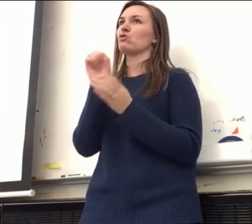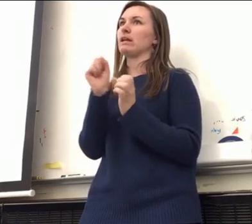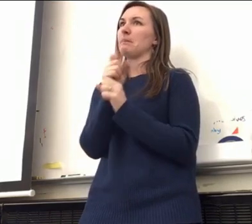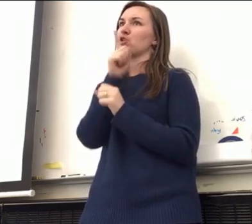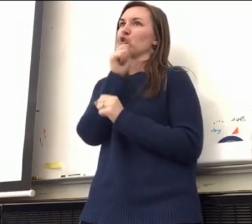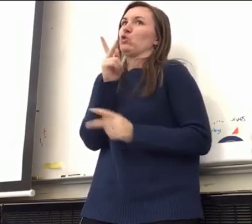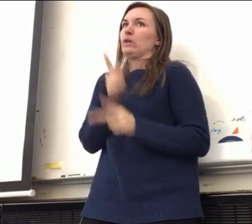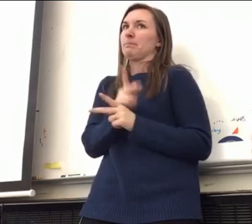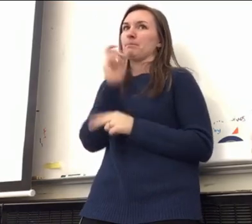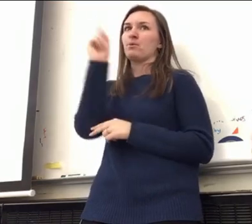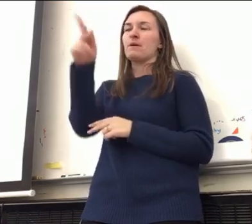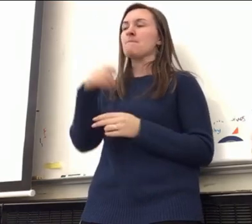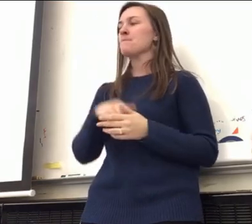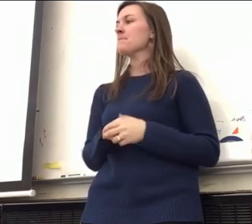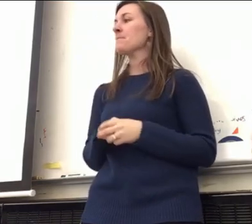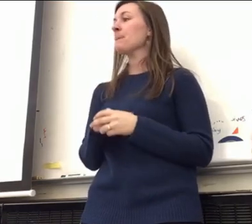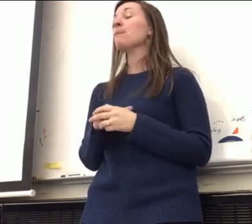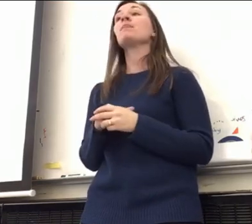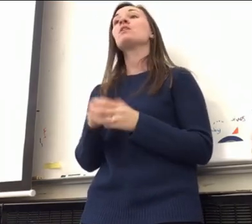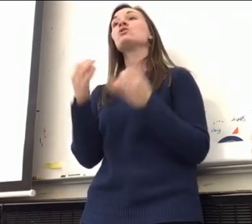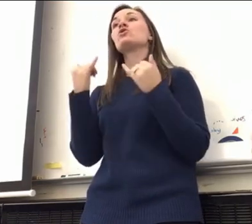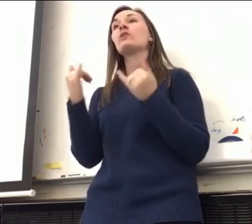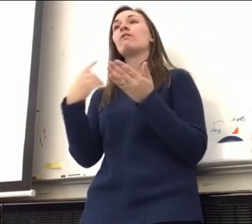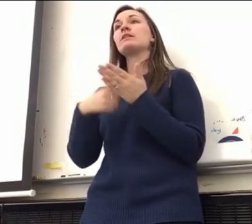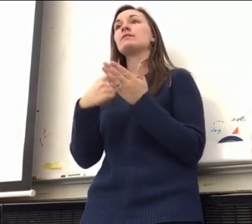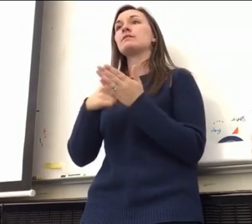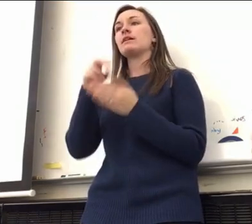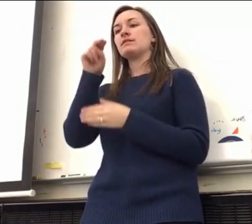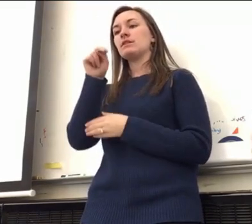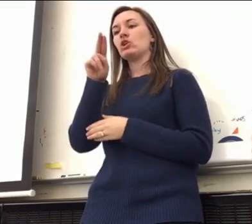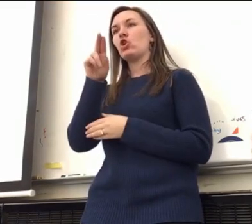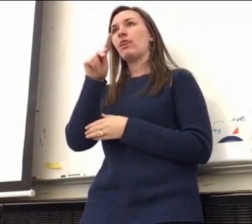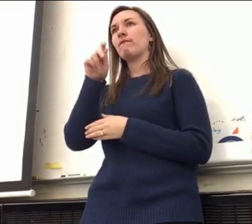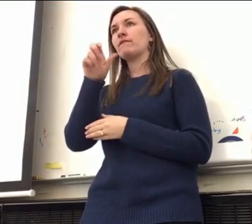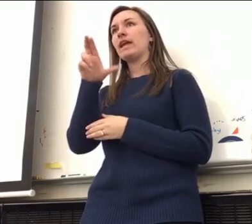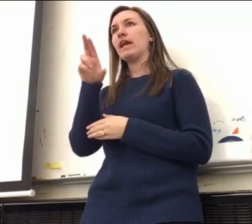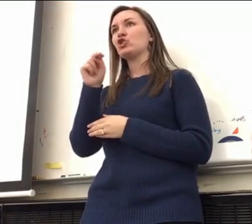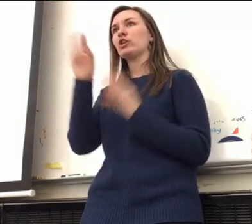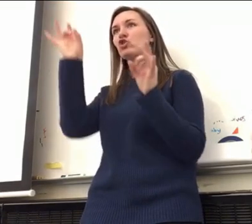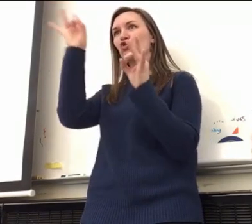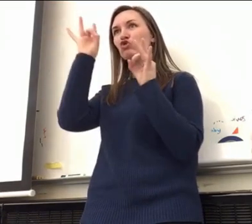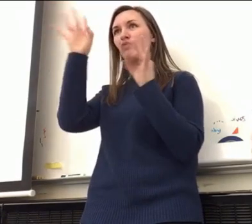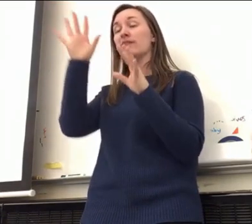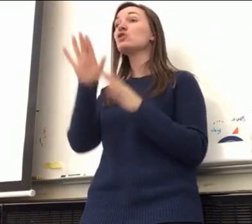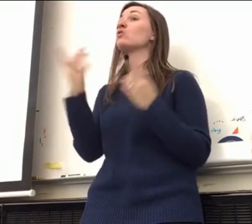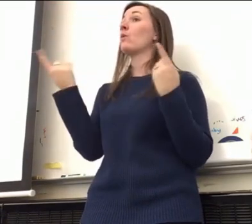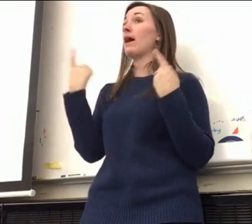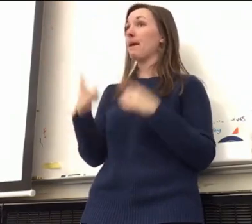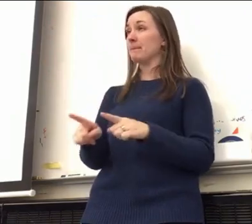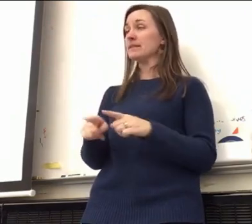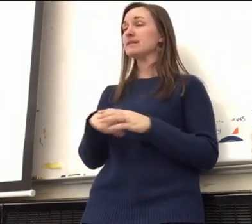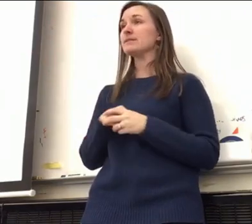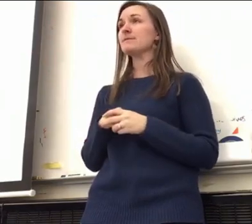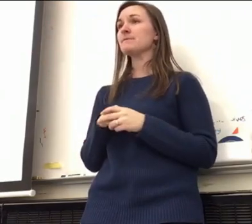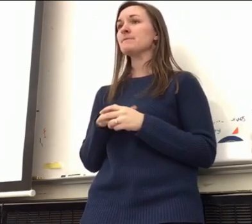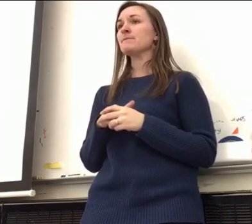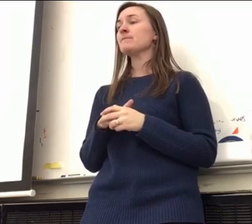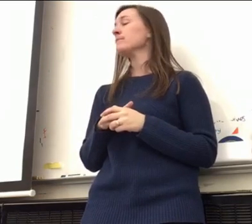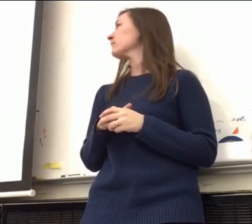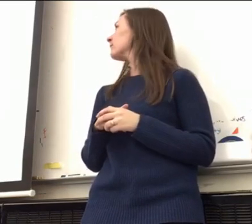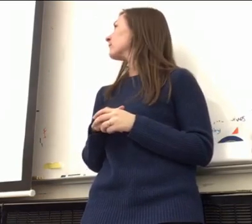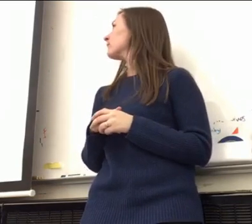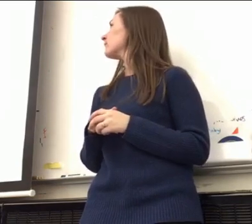Okay? So, let's go through the Nullification Crisis. Now, here's basically what's going to happen.